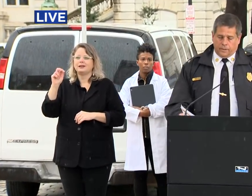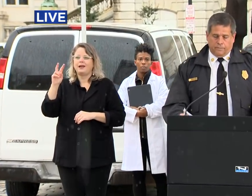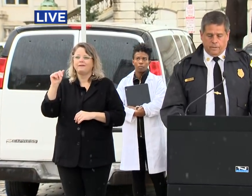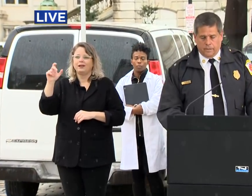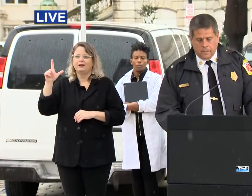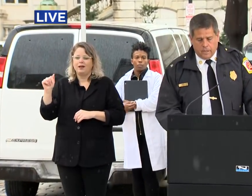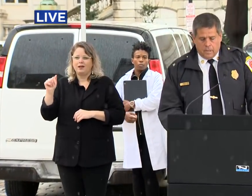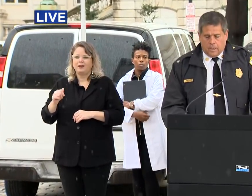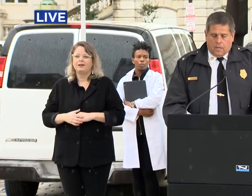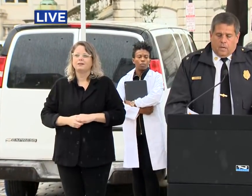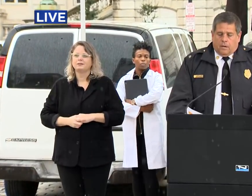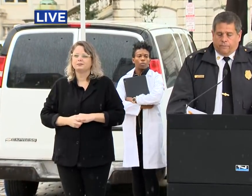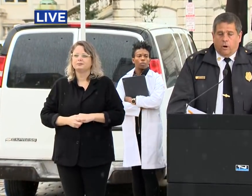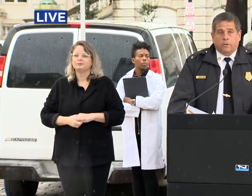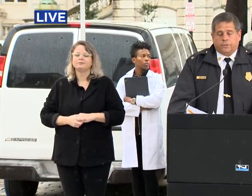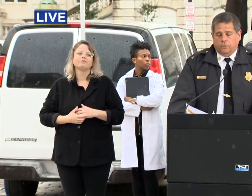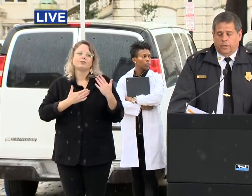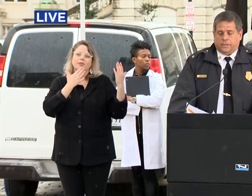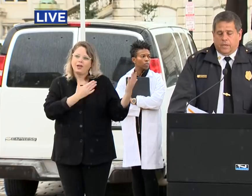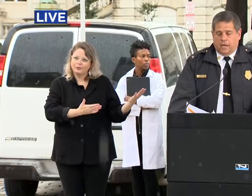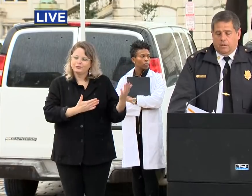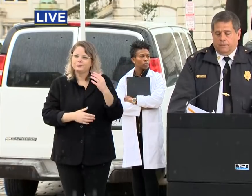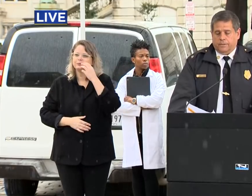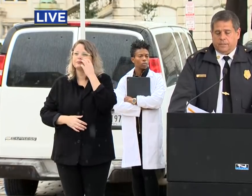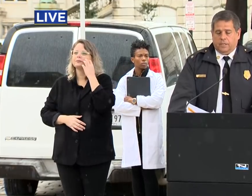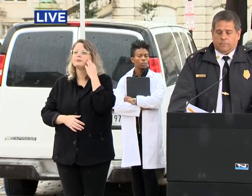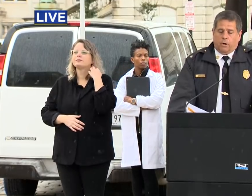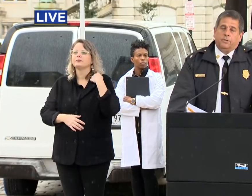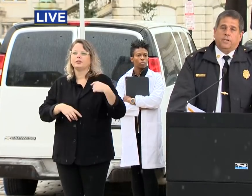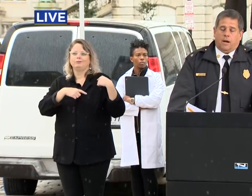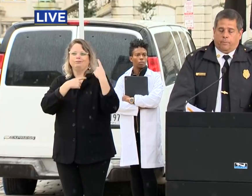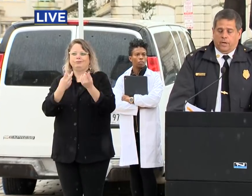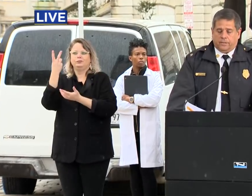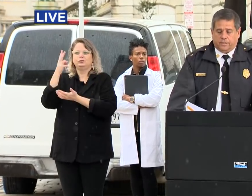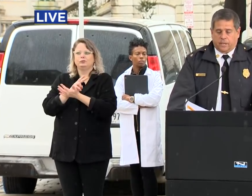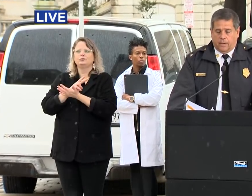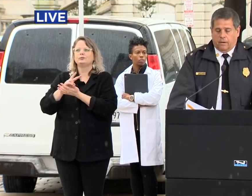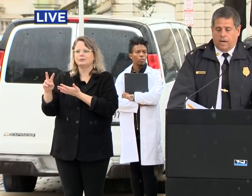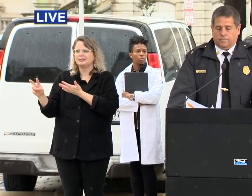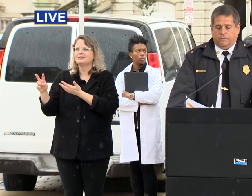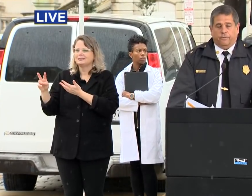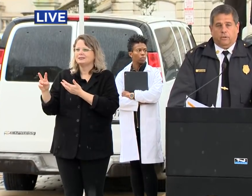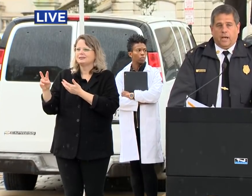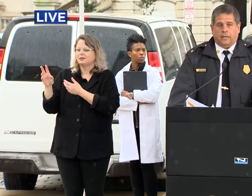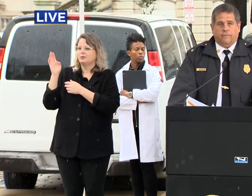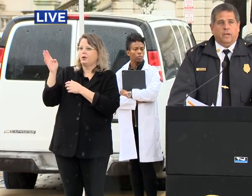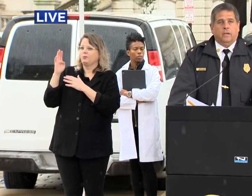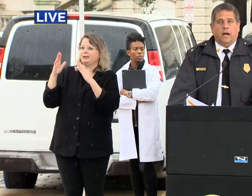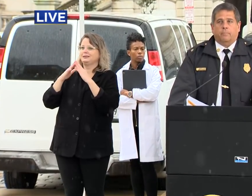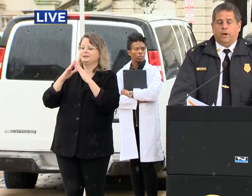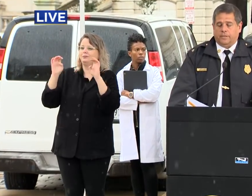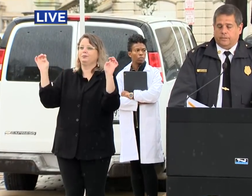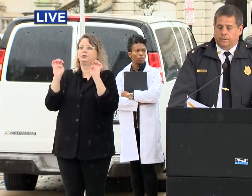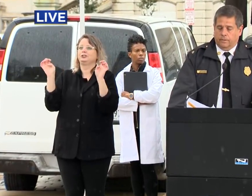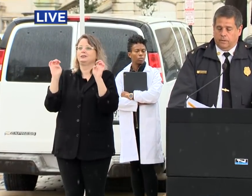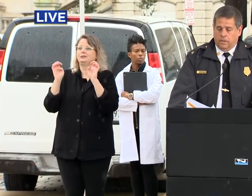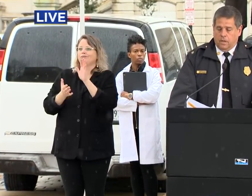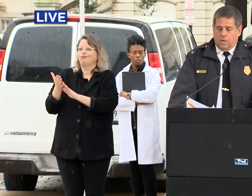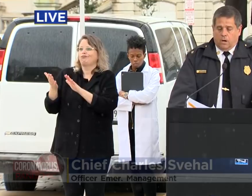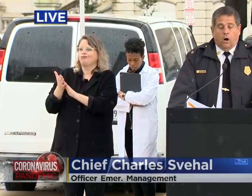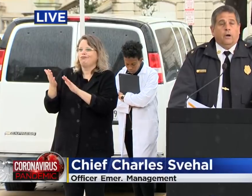Thank you, Chief. For almost 2 weeks now, the city's Emergency Operations Center has been fully activated and